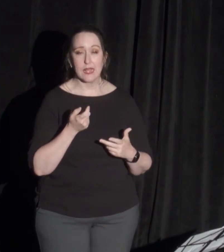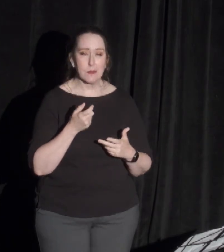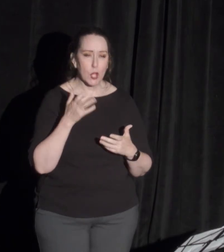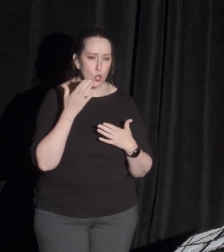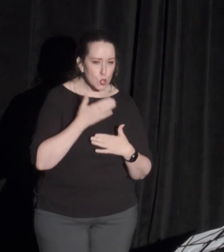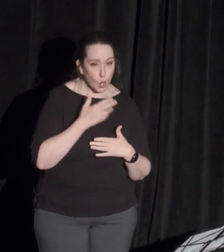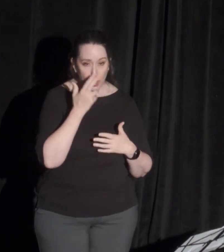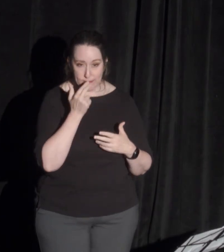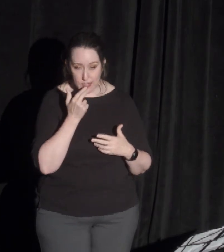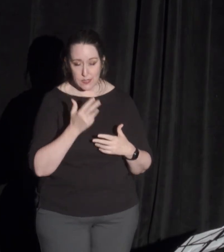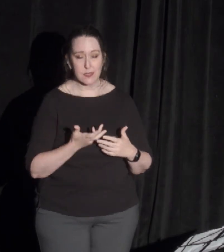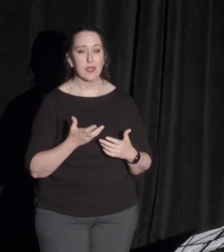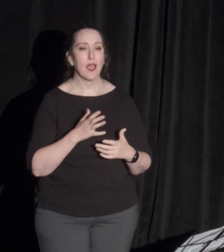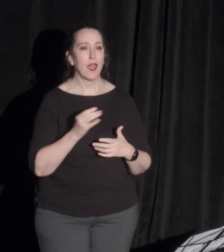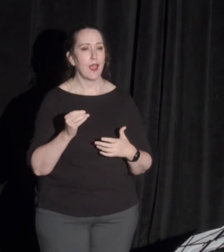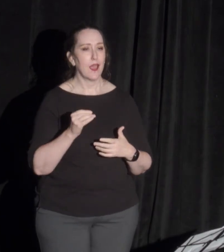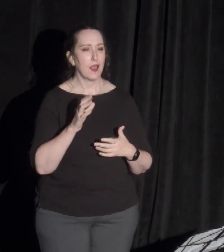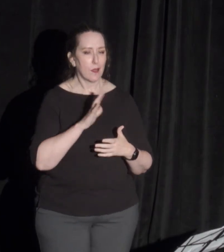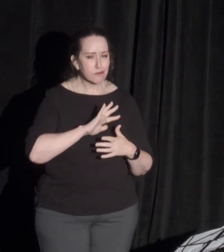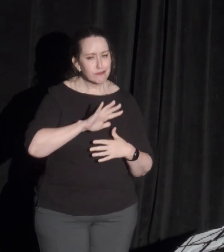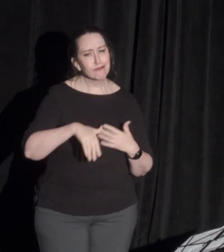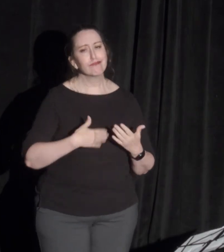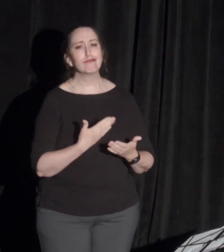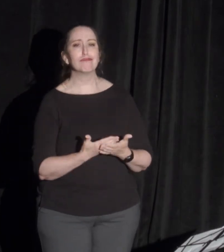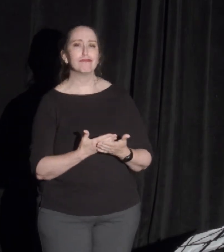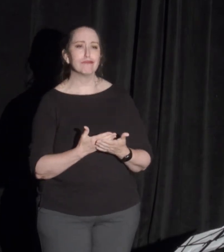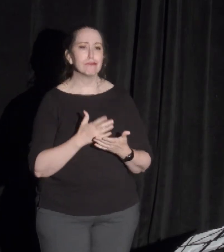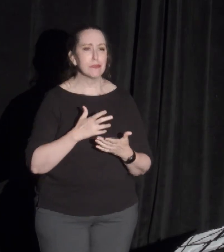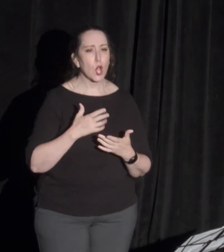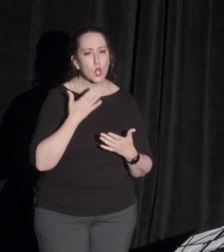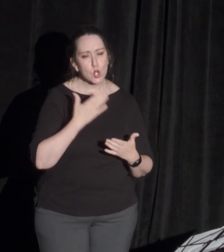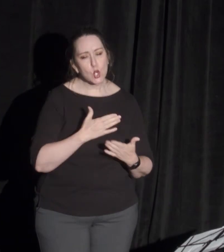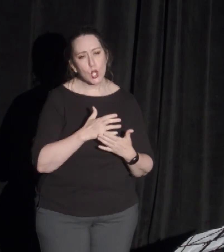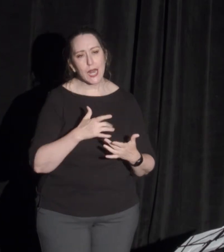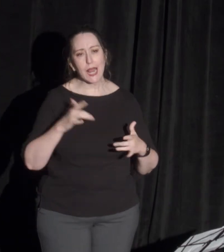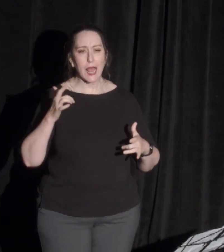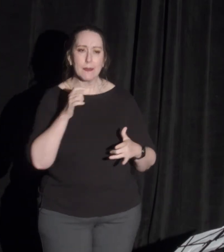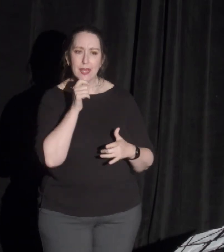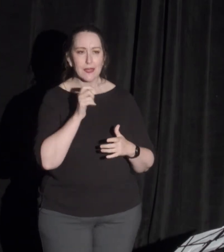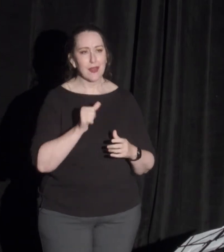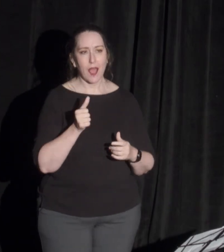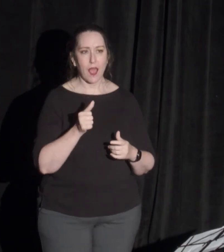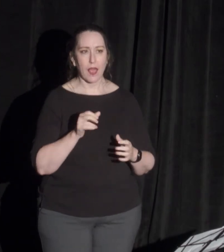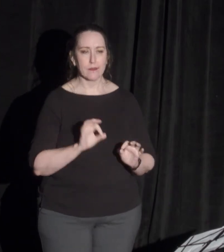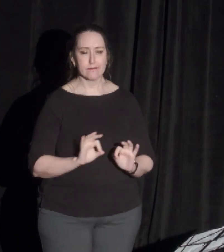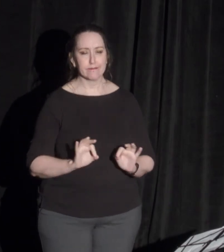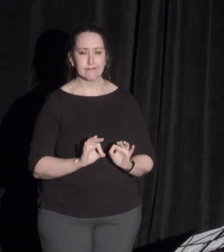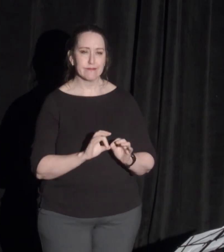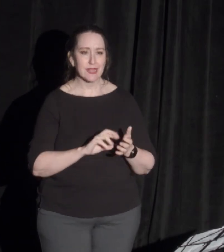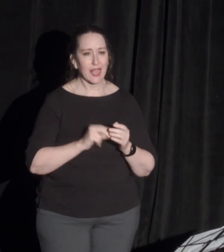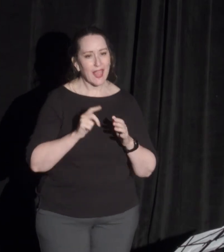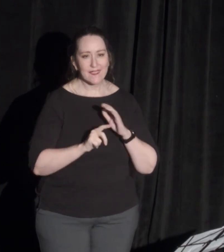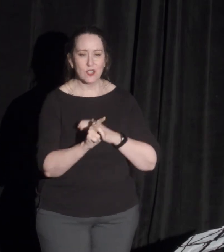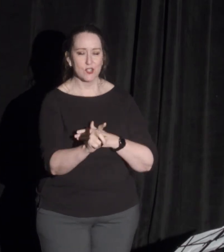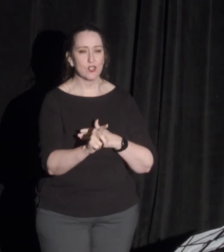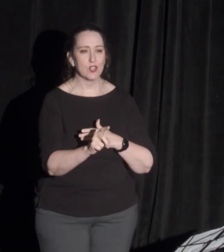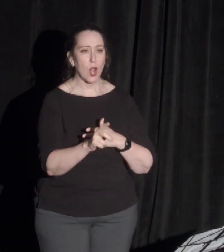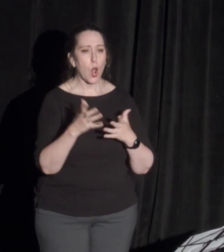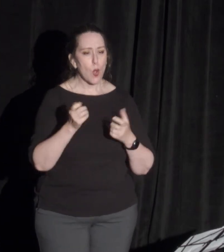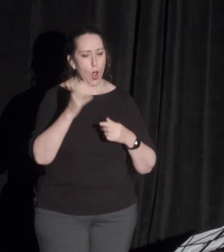funny, and an all-around good, light but not substanceless adventure. But I also want there to be hope found within,